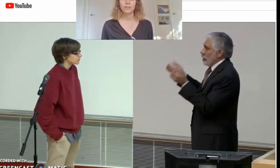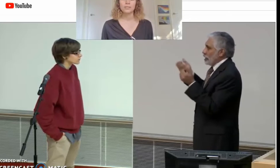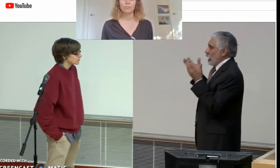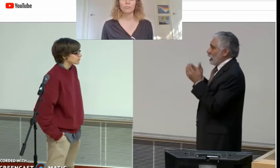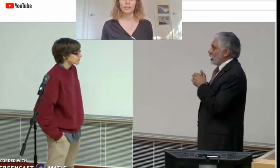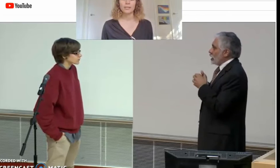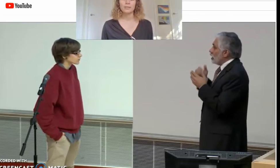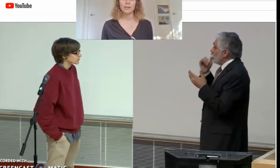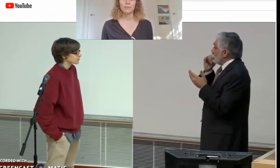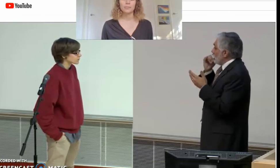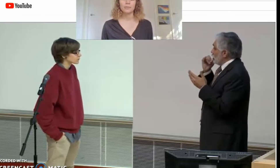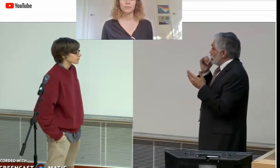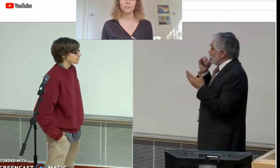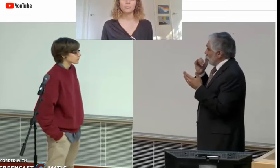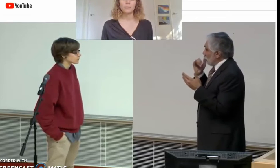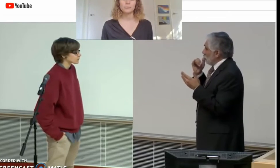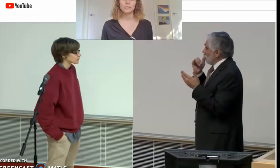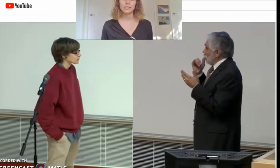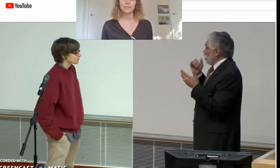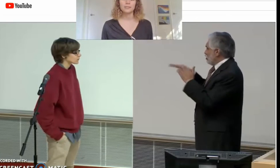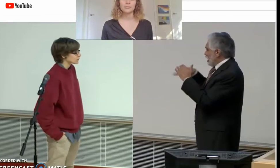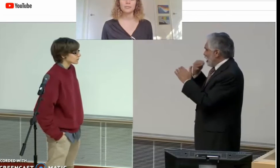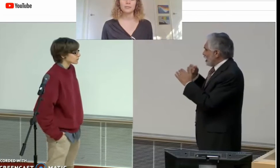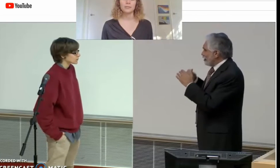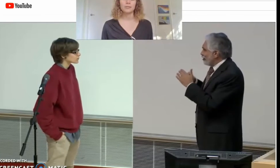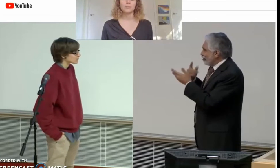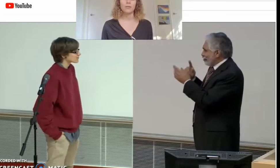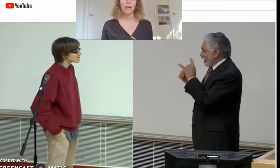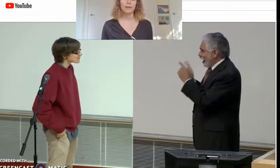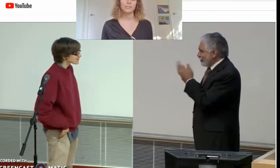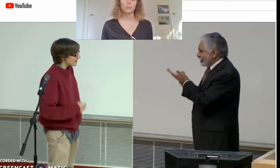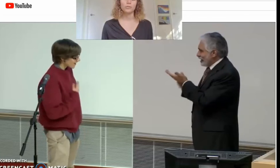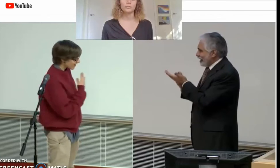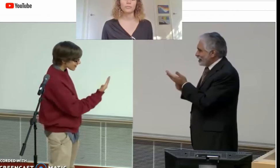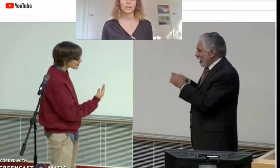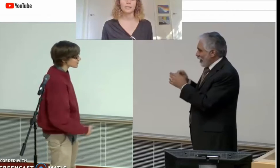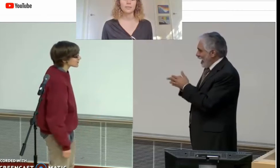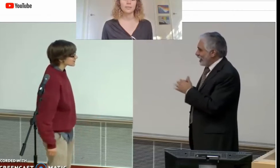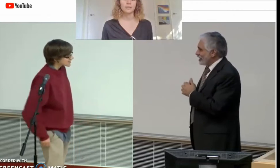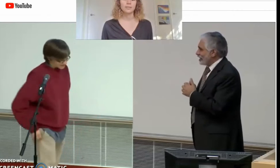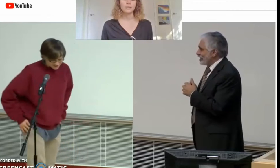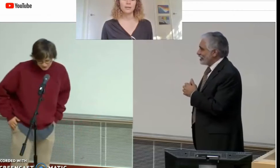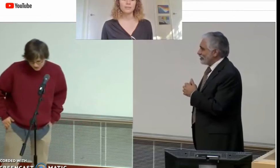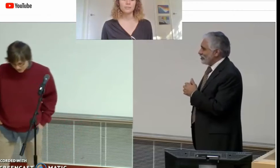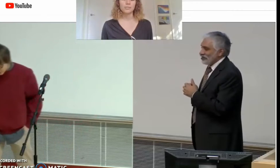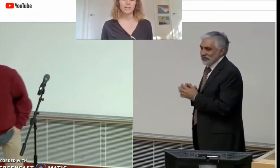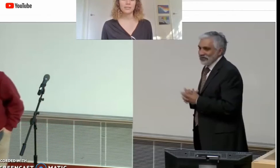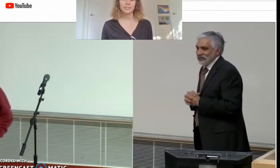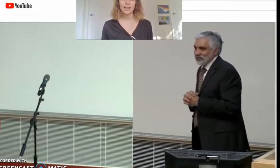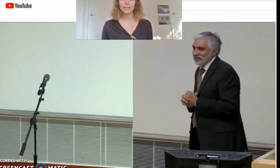That's one way that you can help people see. You can have exposure for that kind of thing. And also just having a